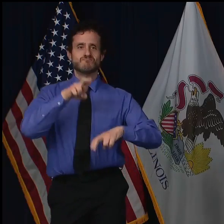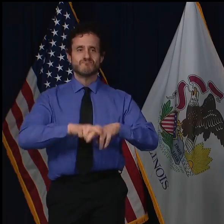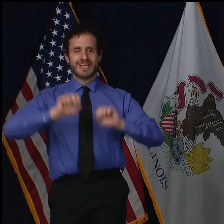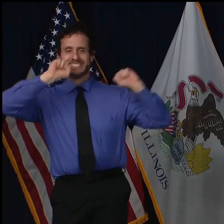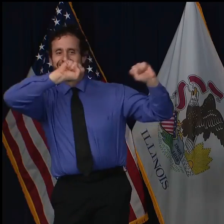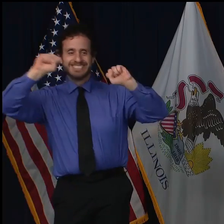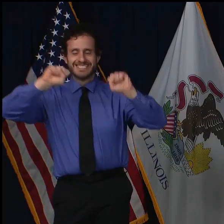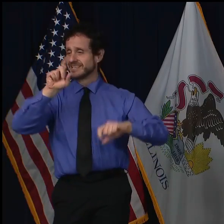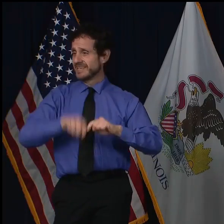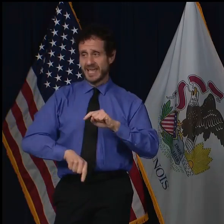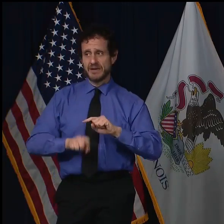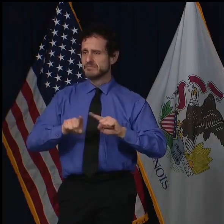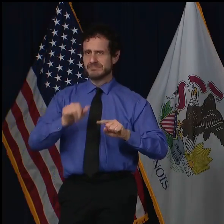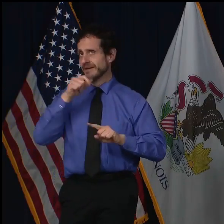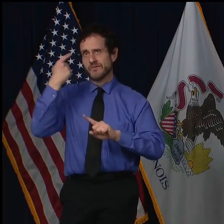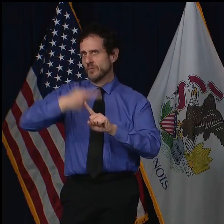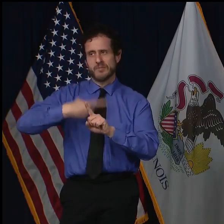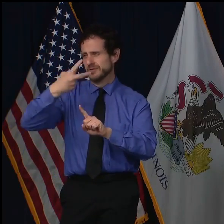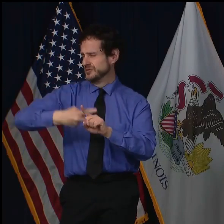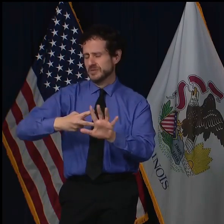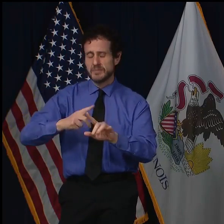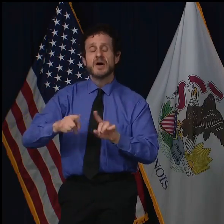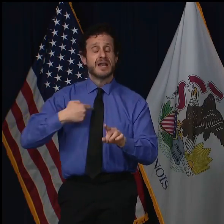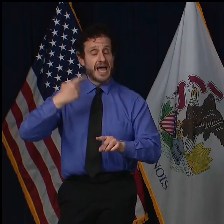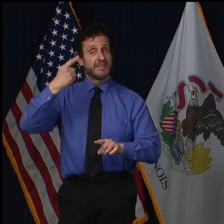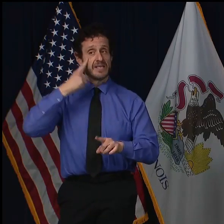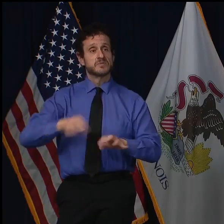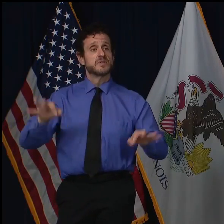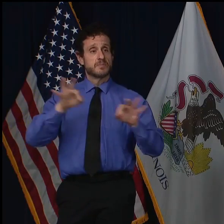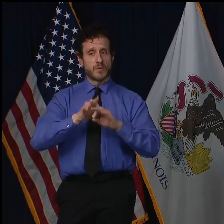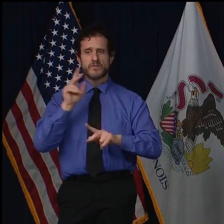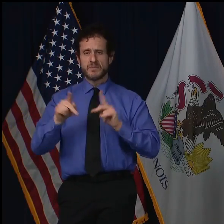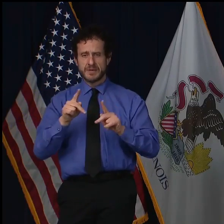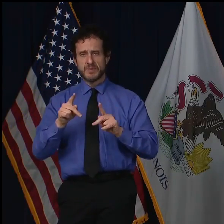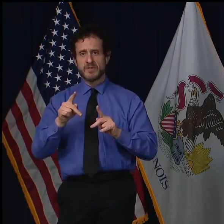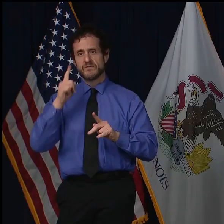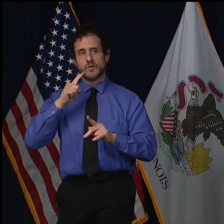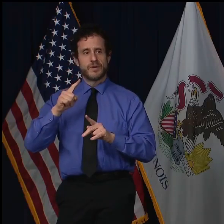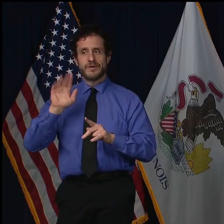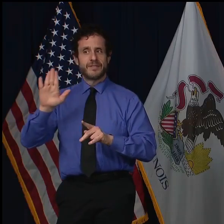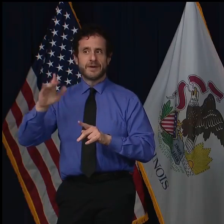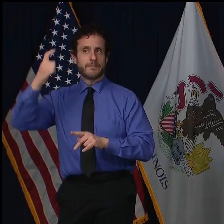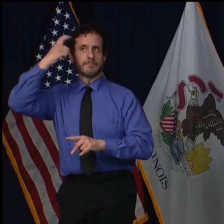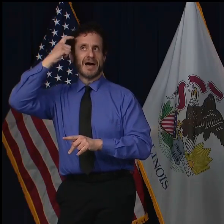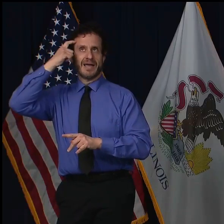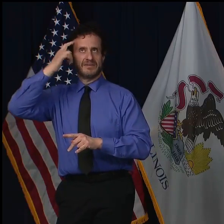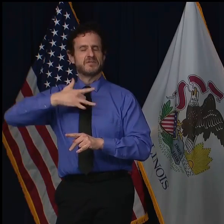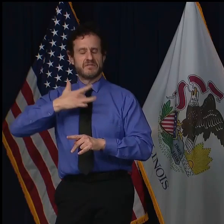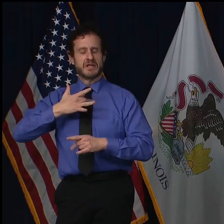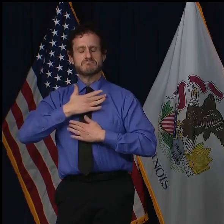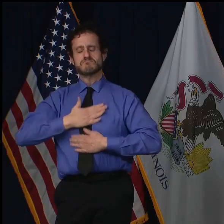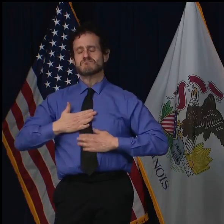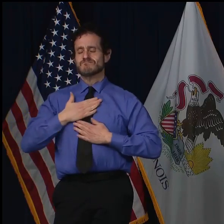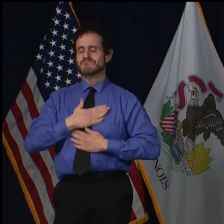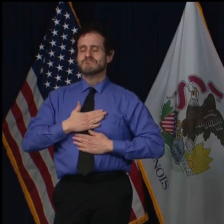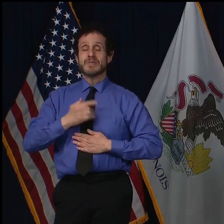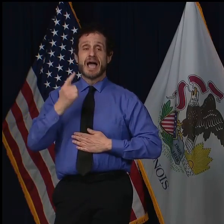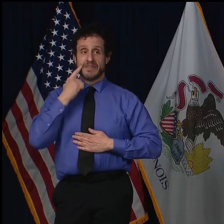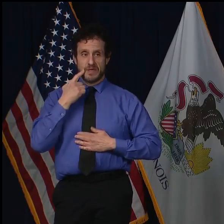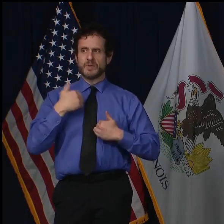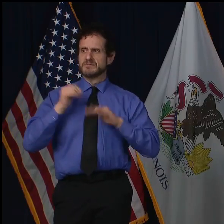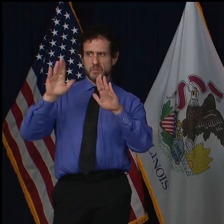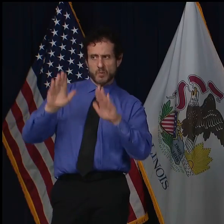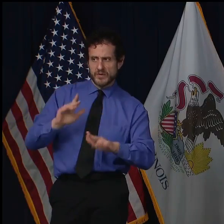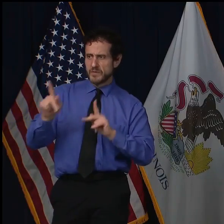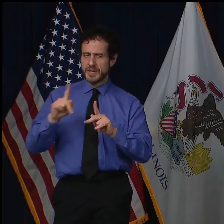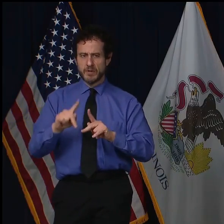or two. But I think it's very important for everybody's psyche. I think, we have some terrific sports